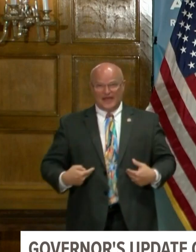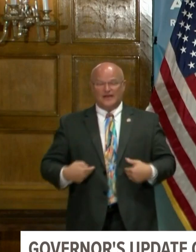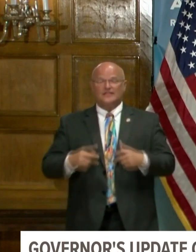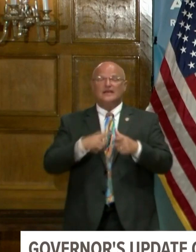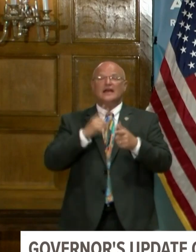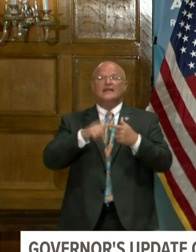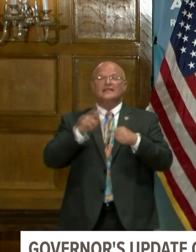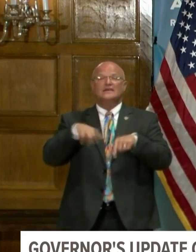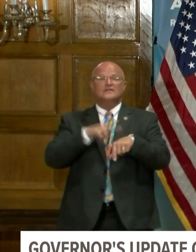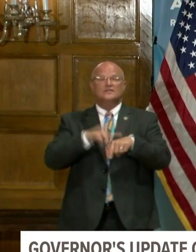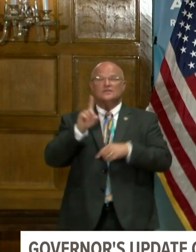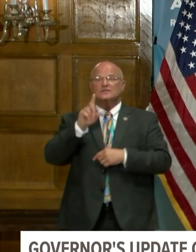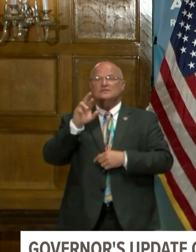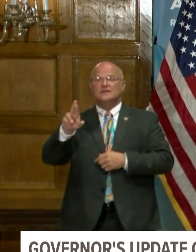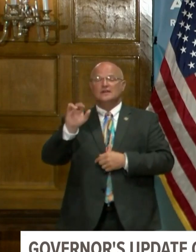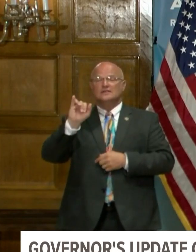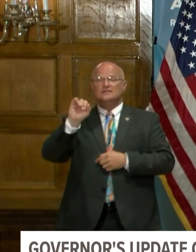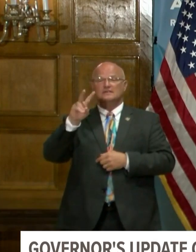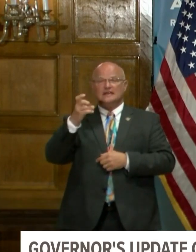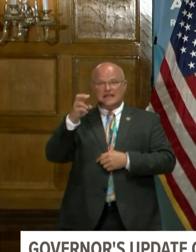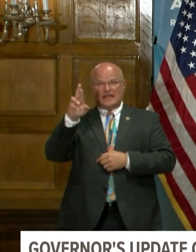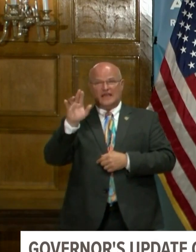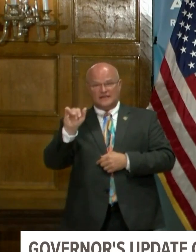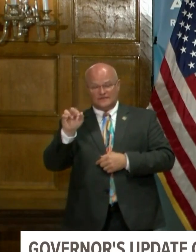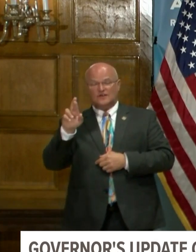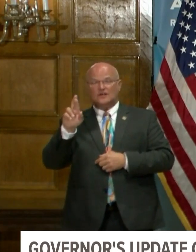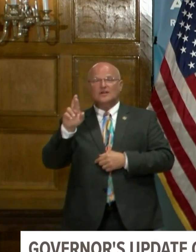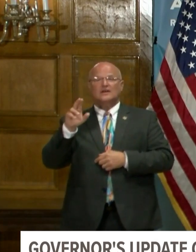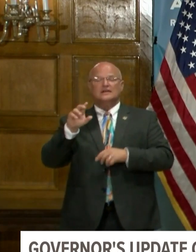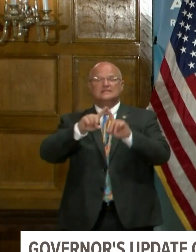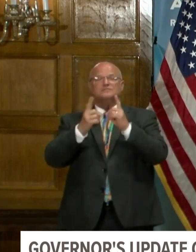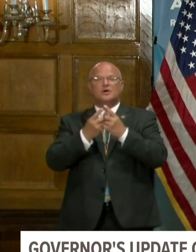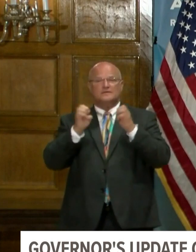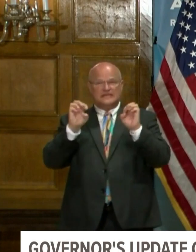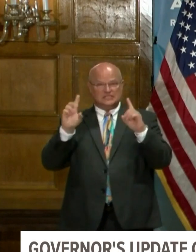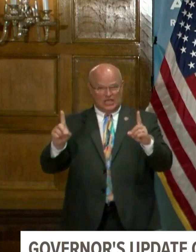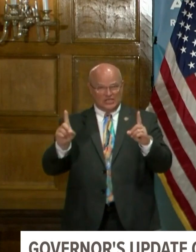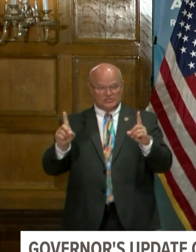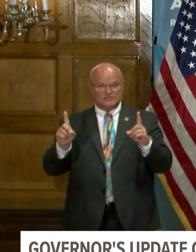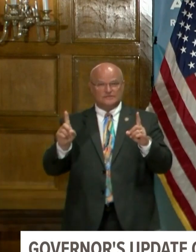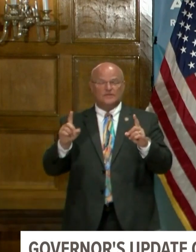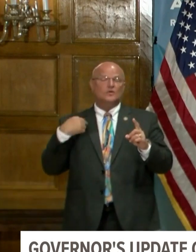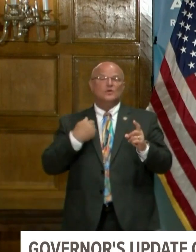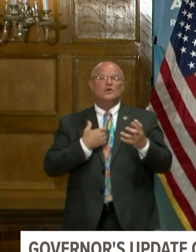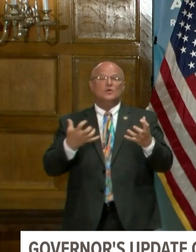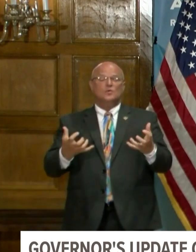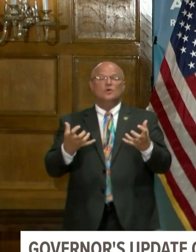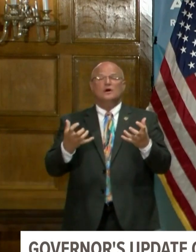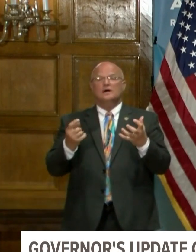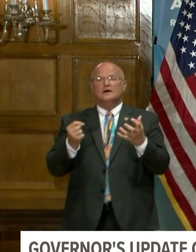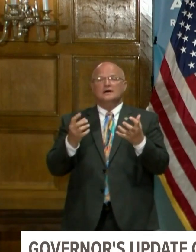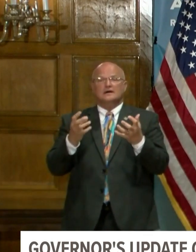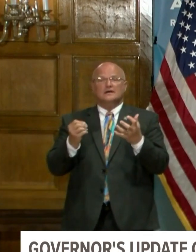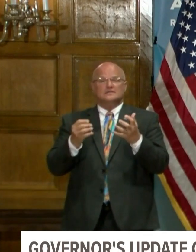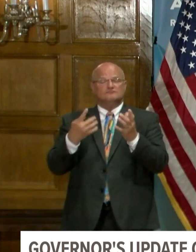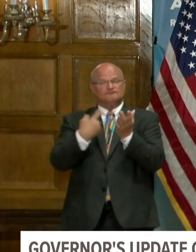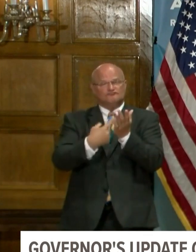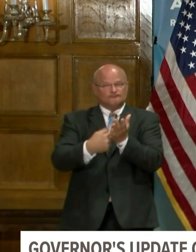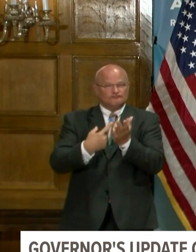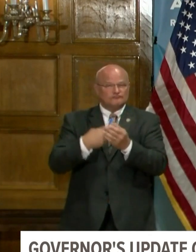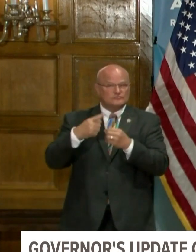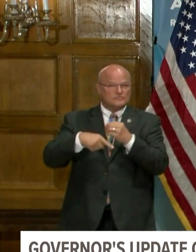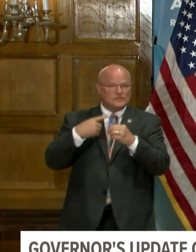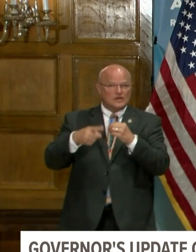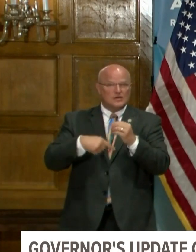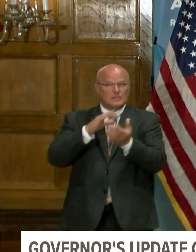And then, of course, Dr. Ivy Pfeffer, Deputy Director of our Department of Education. We want to be able to talk just for a